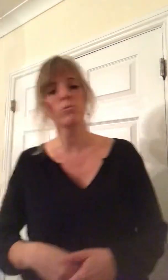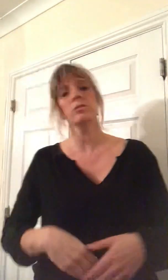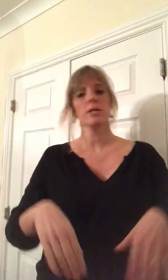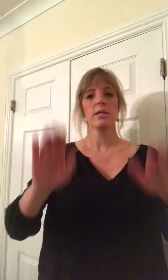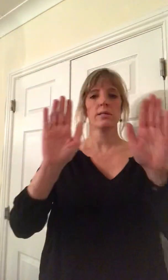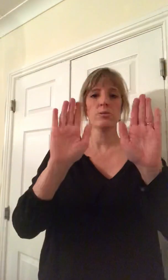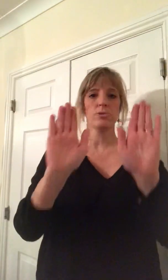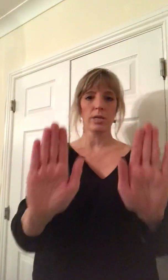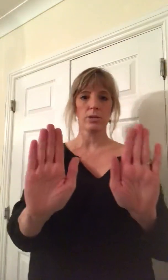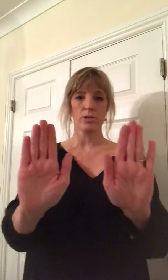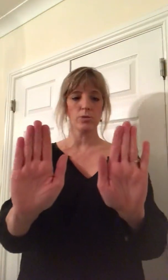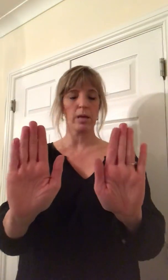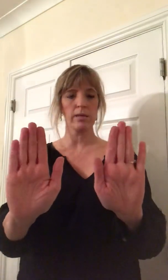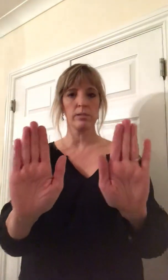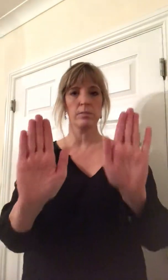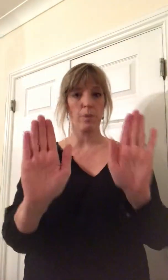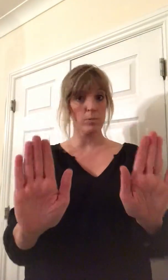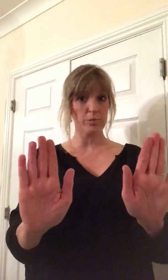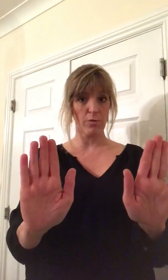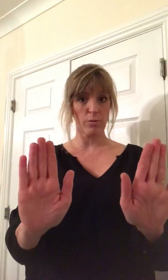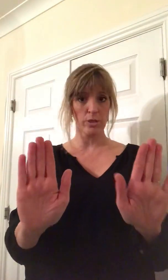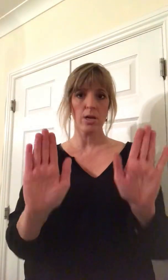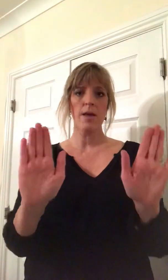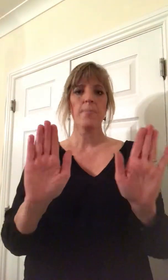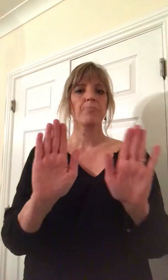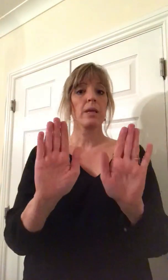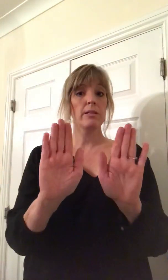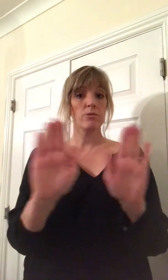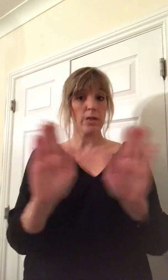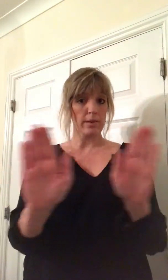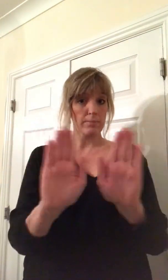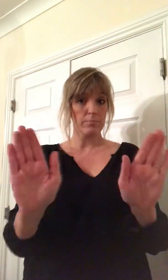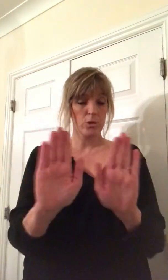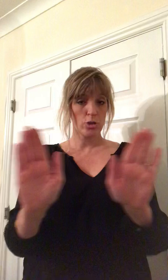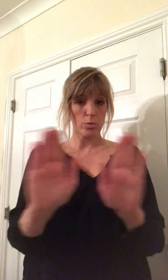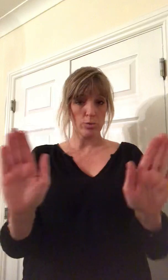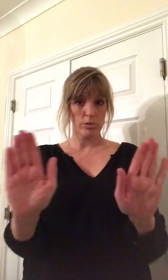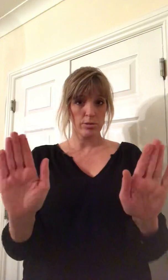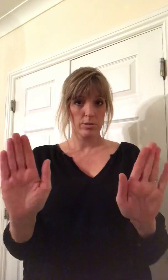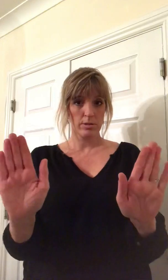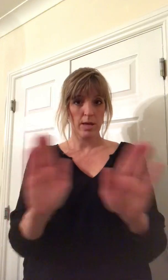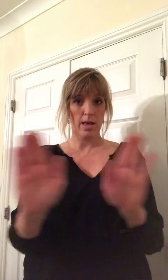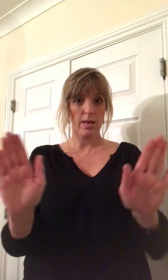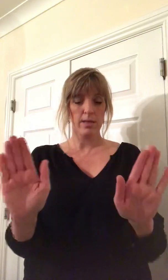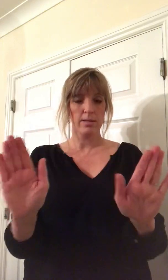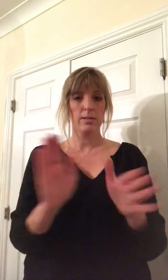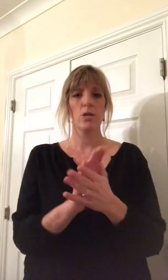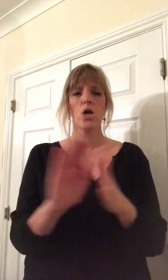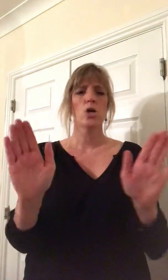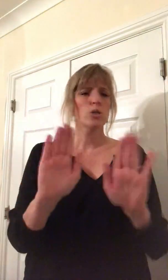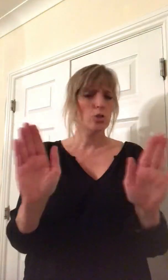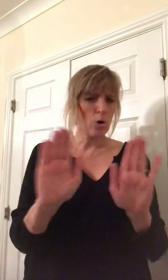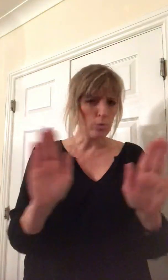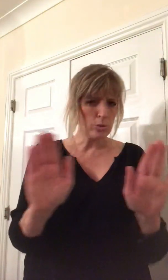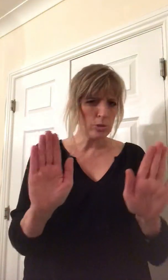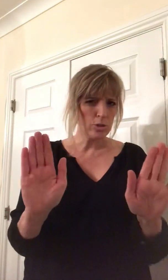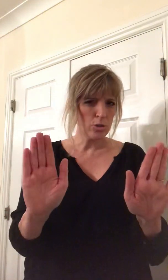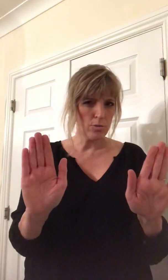Don't is you take your 2 hands, palms forward, and you shake them. Don't, okay? Don't do